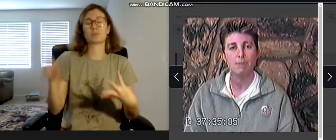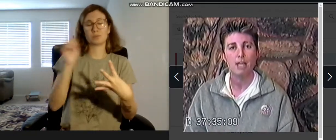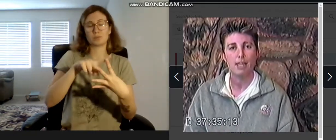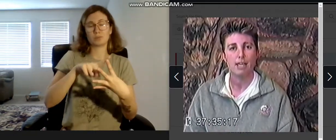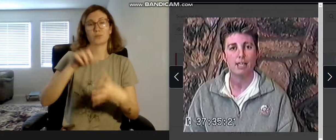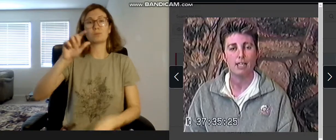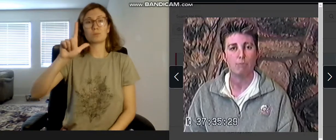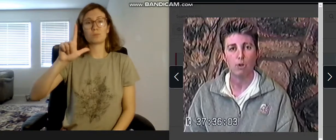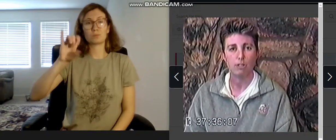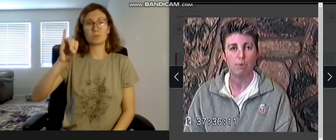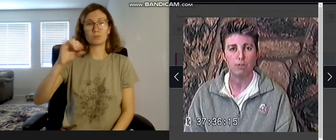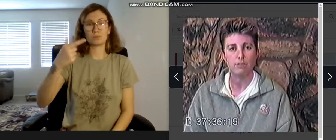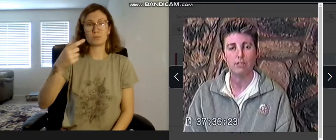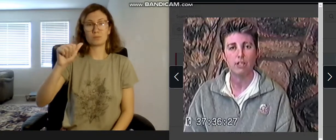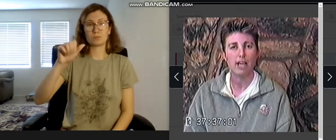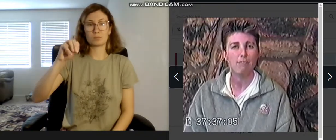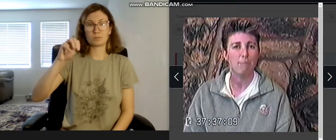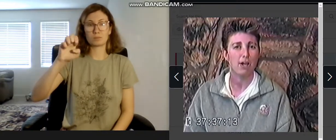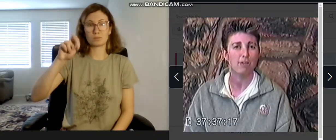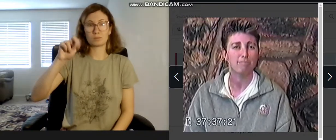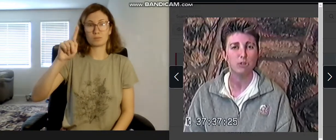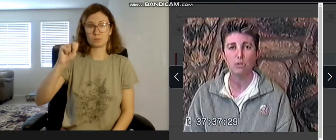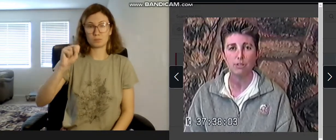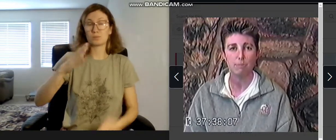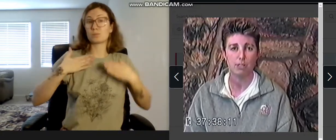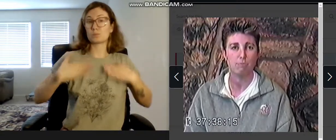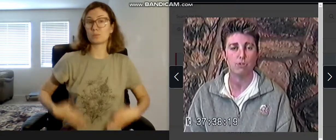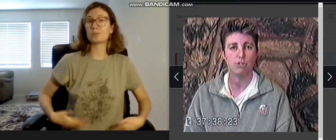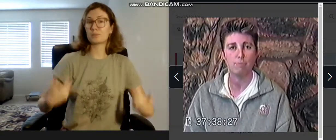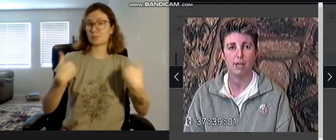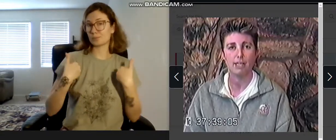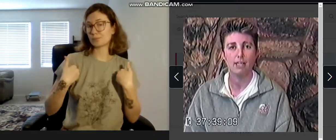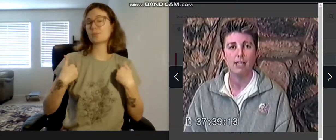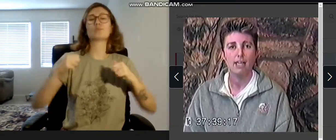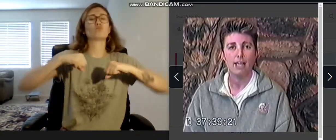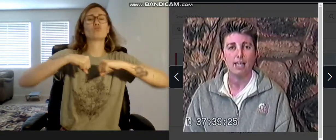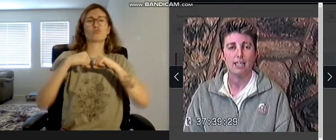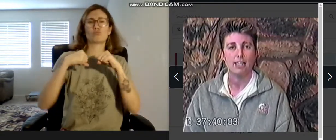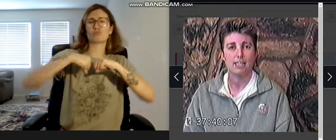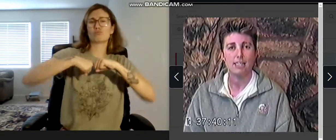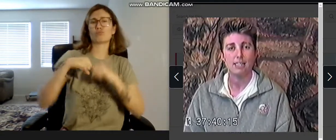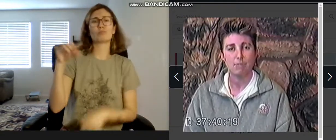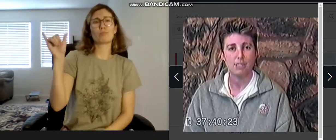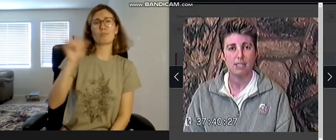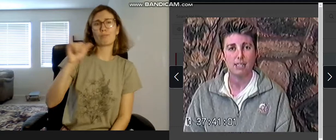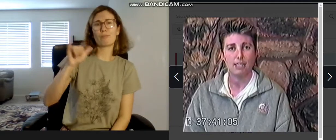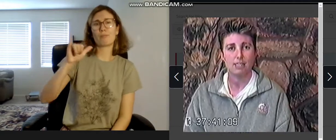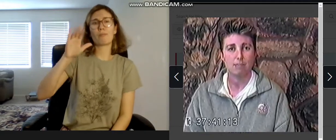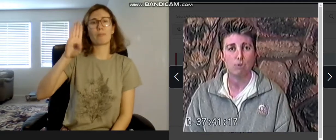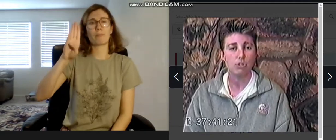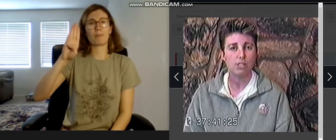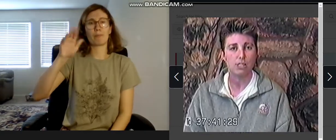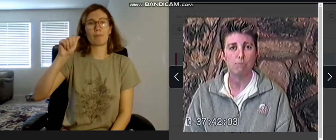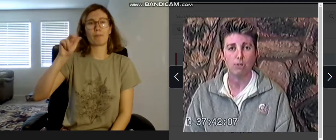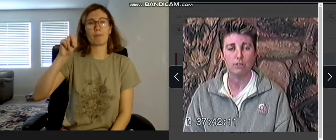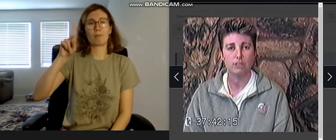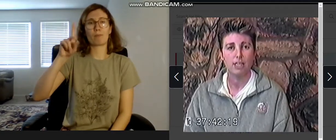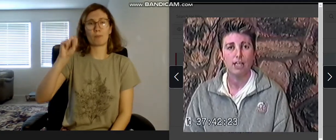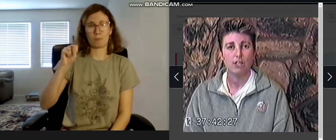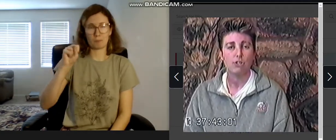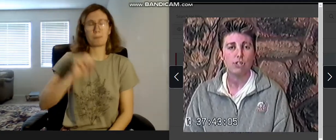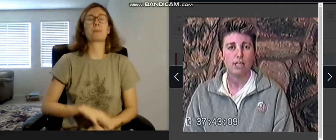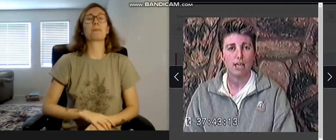bands that connect bone to bone. You have about 200 plus bones in your body. And these ligaments connect most of these